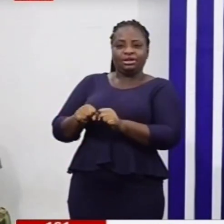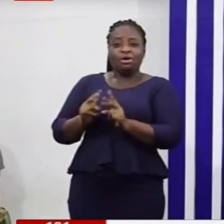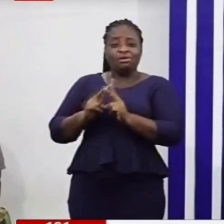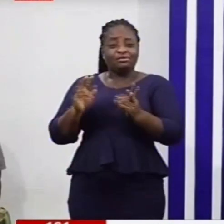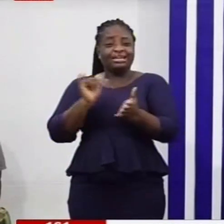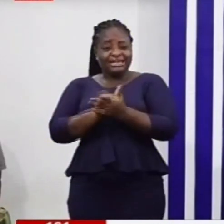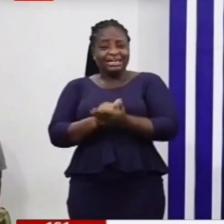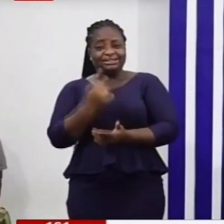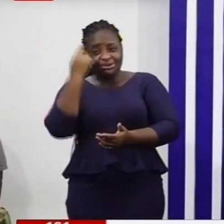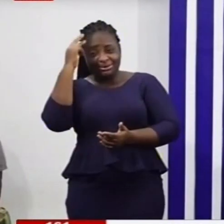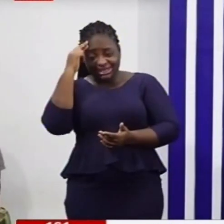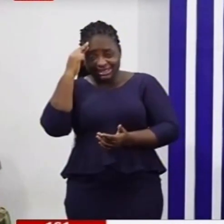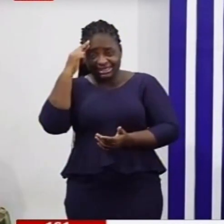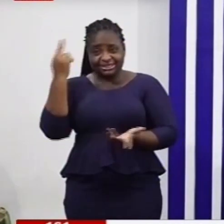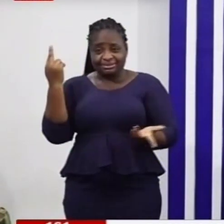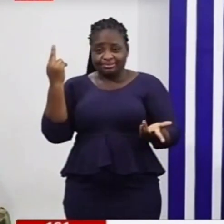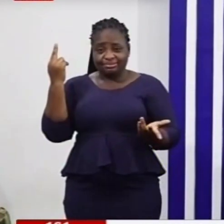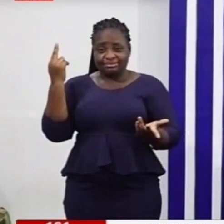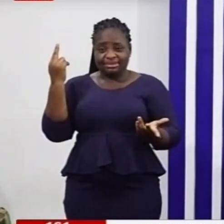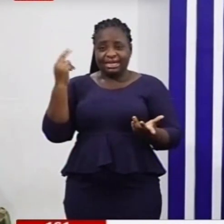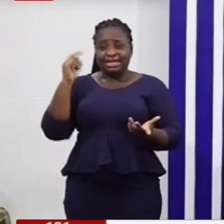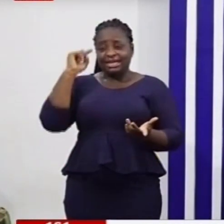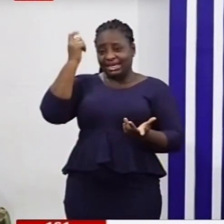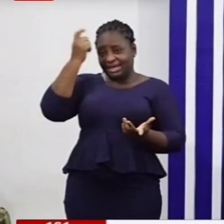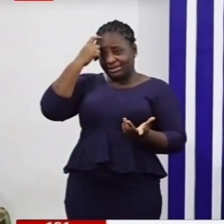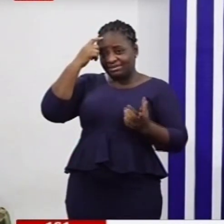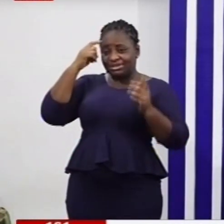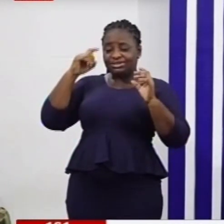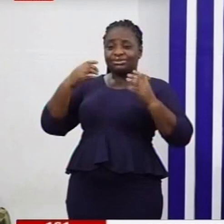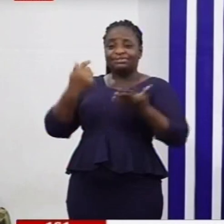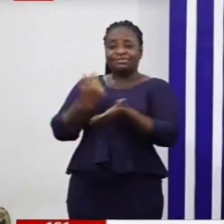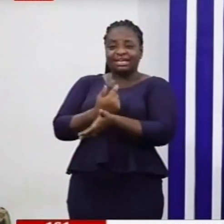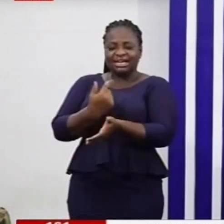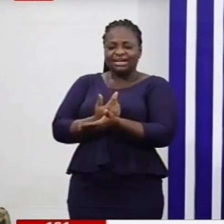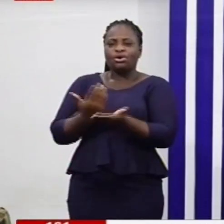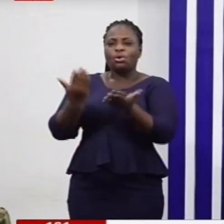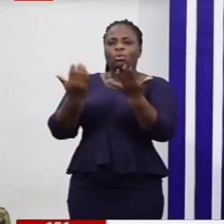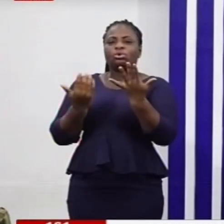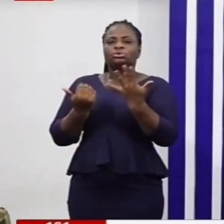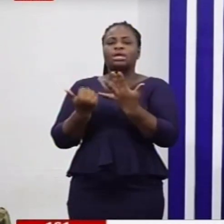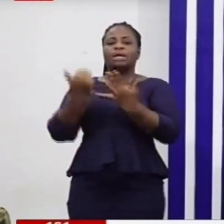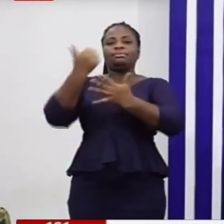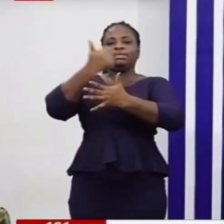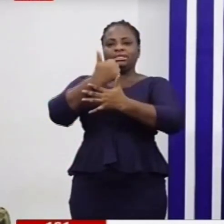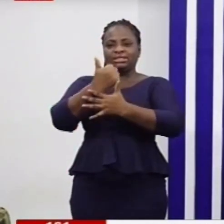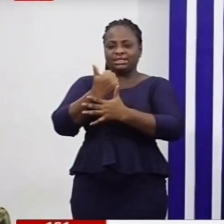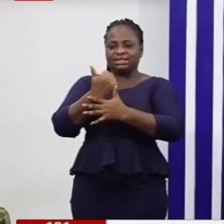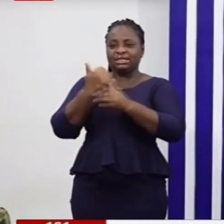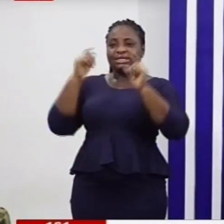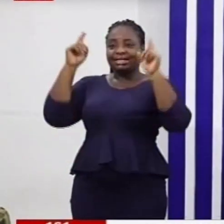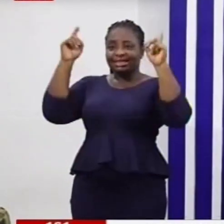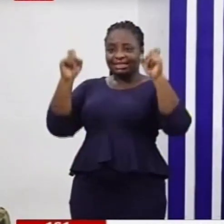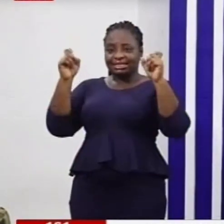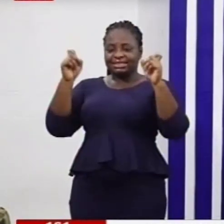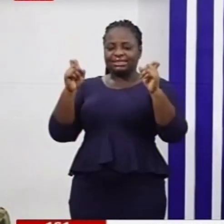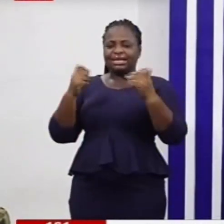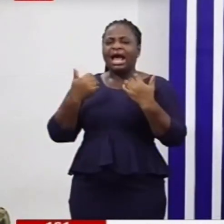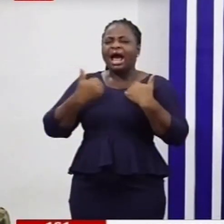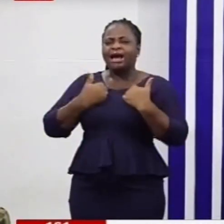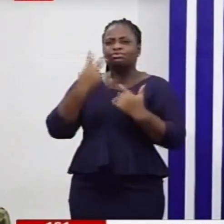of doubt, the government of Ghana just wants to update on what the enhanced testing program is. It has two